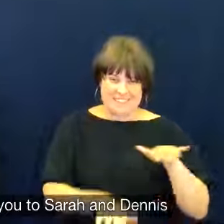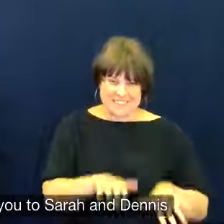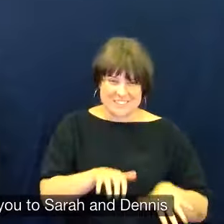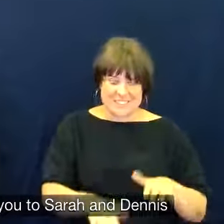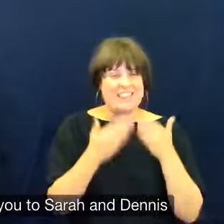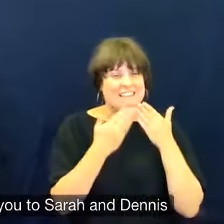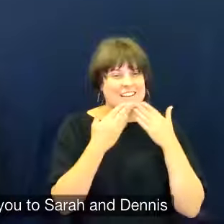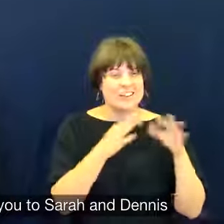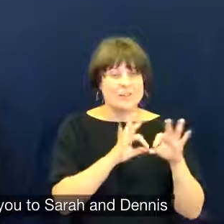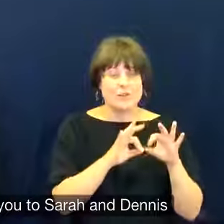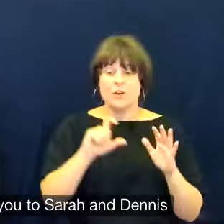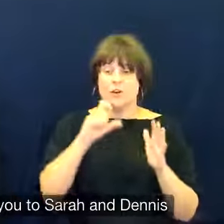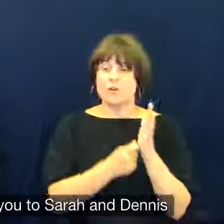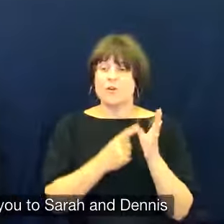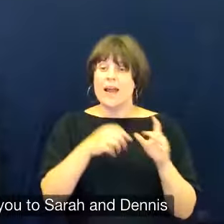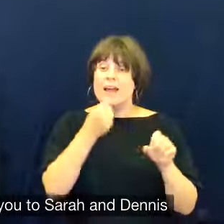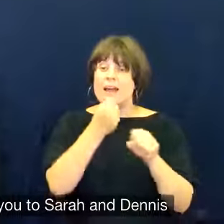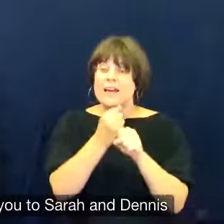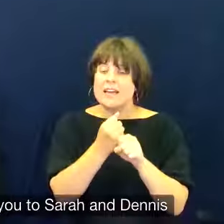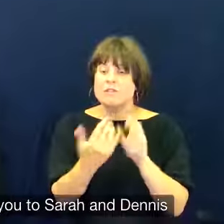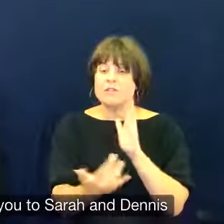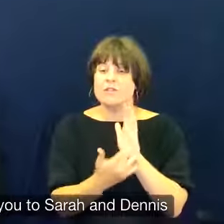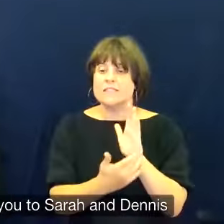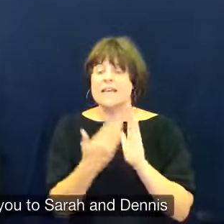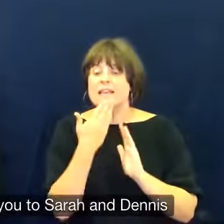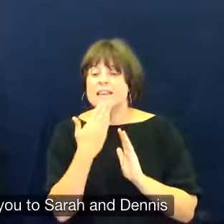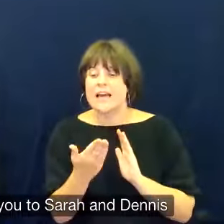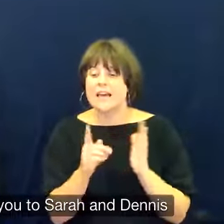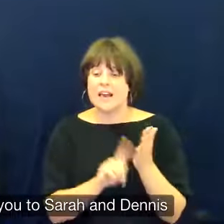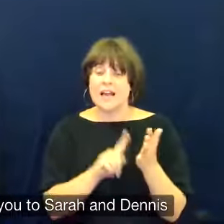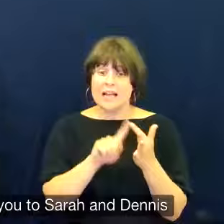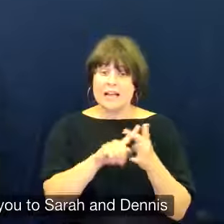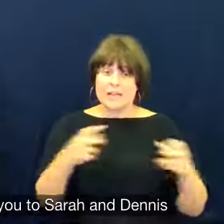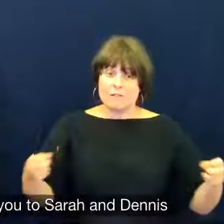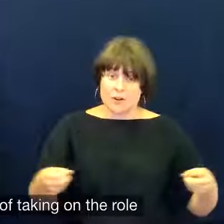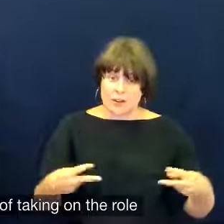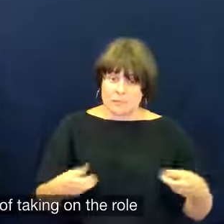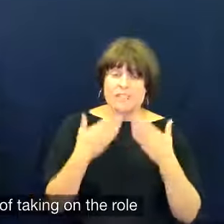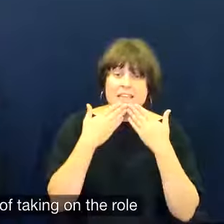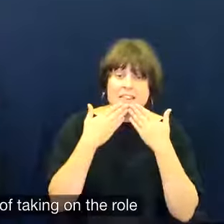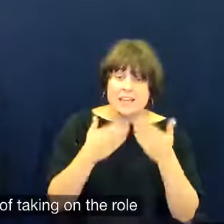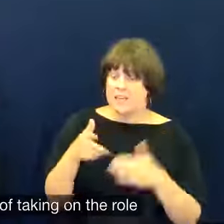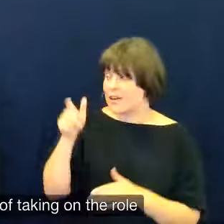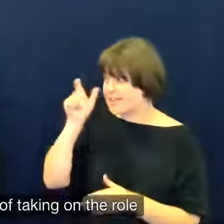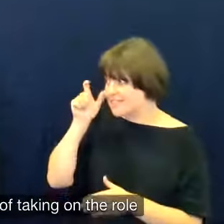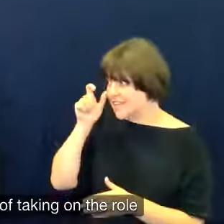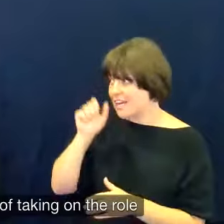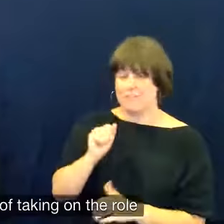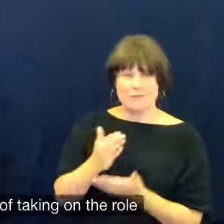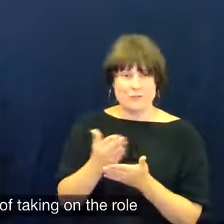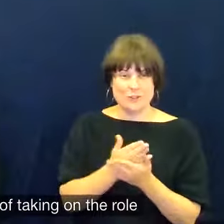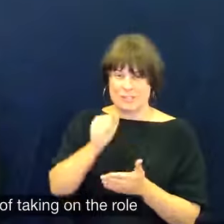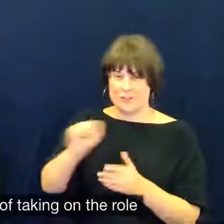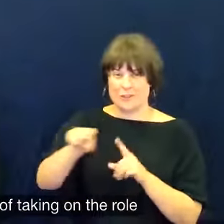to Craig for tech behind the scenes, and to Lee for captioning. And thank you, David, for sharing this